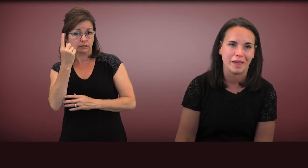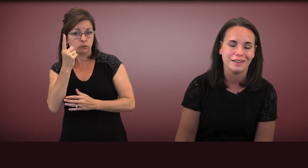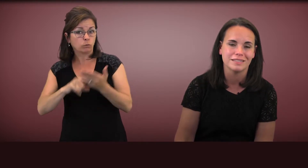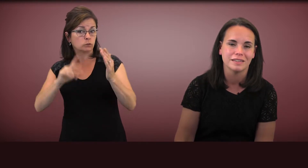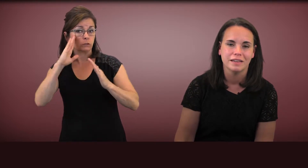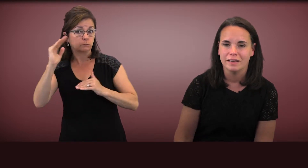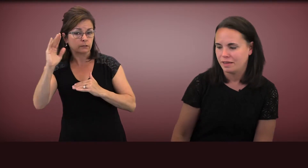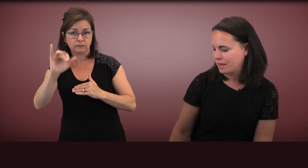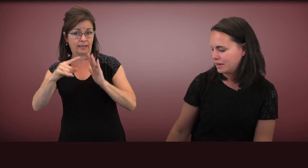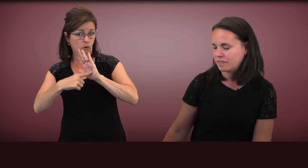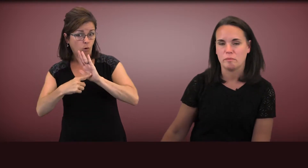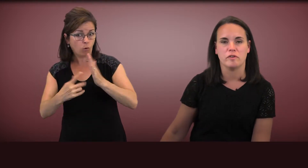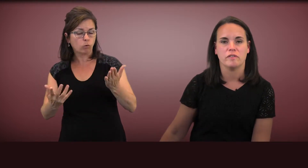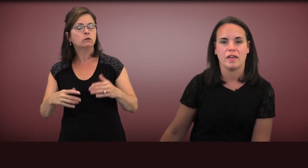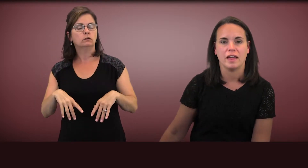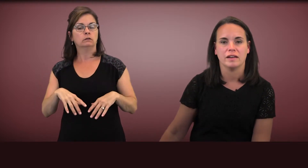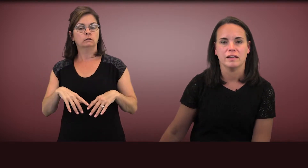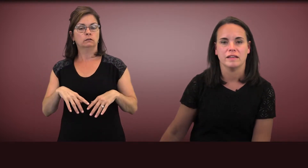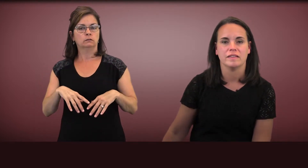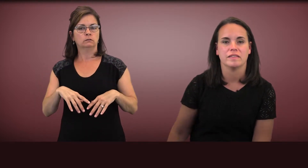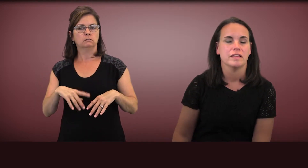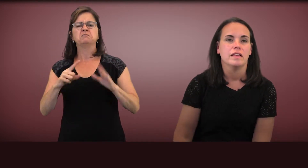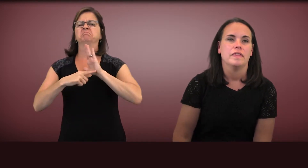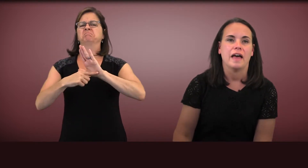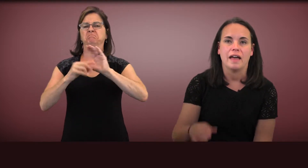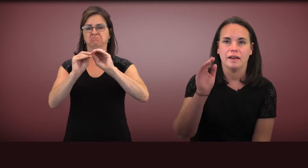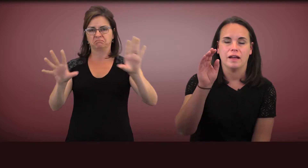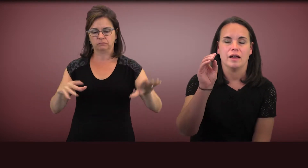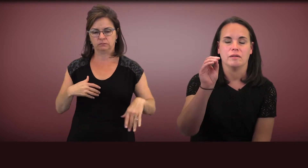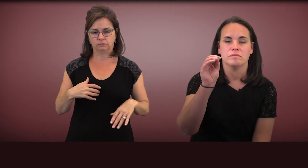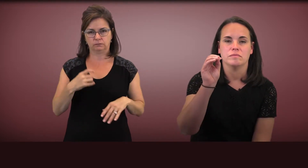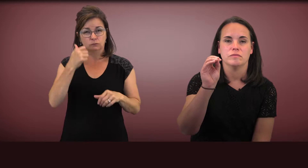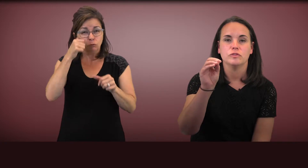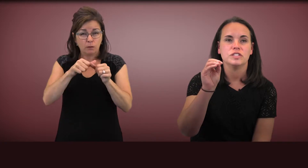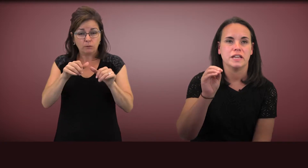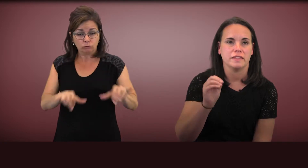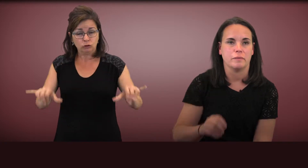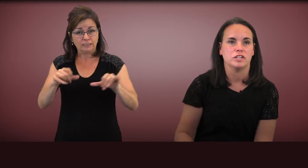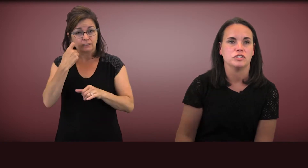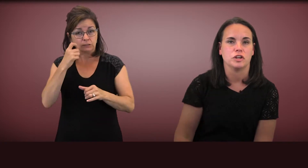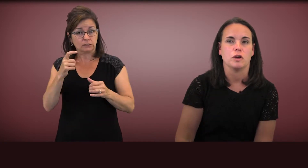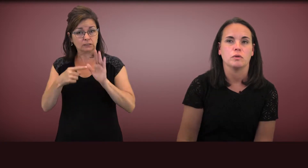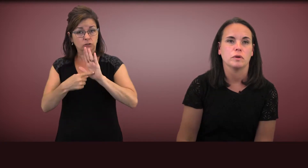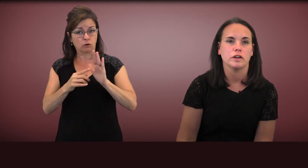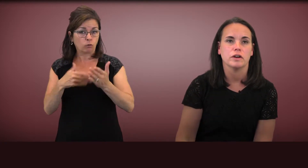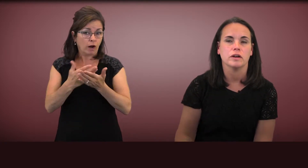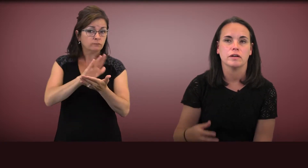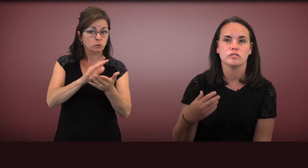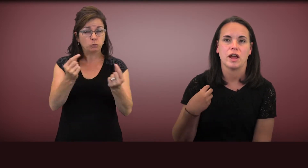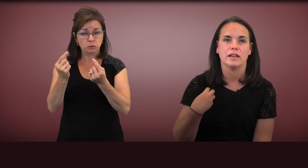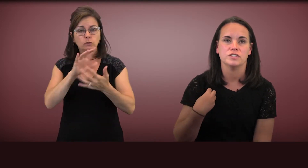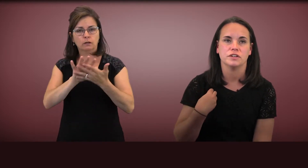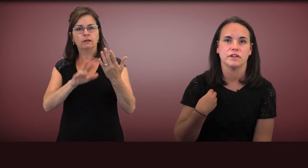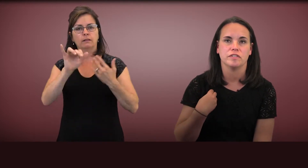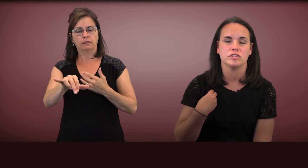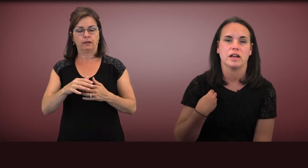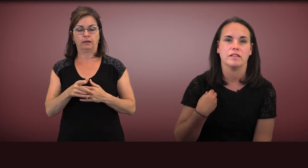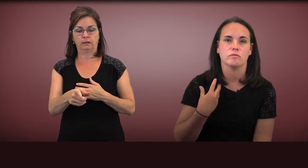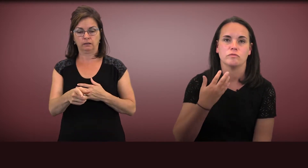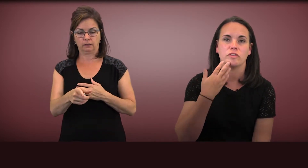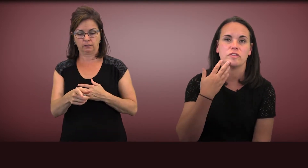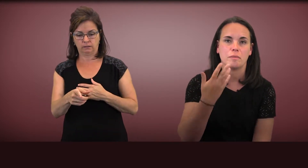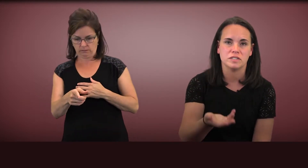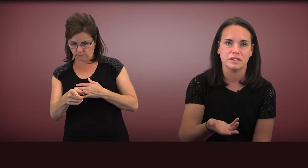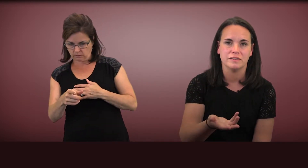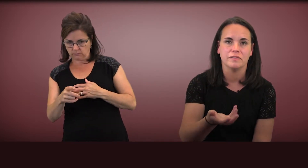to expect? An example of that is that routine that we just showed, where you're trying to increase the